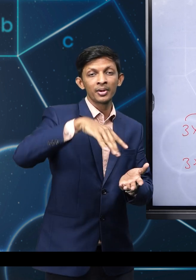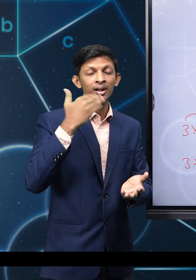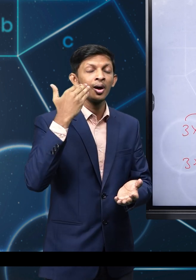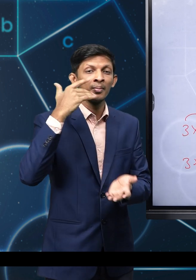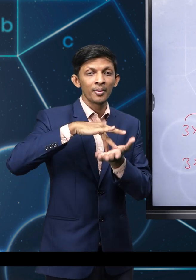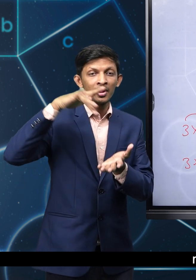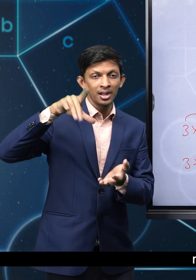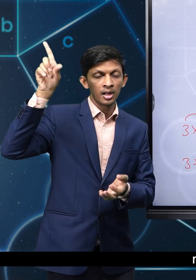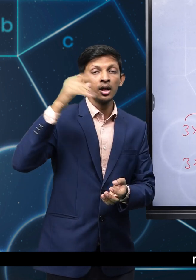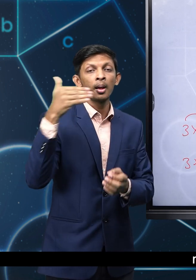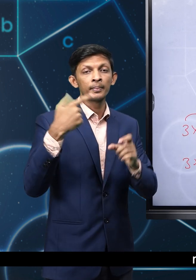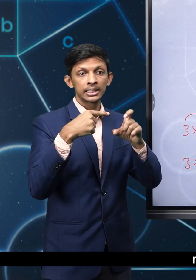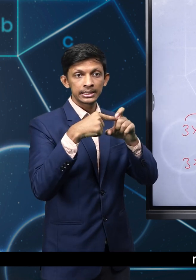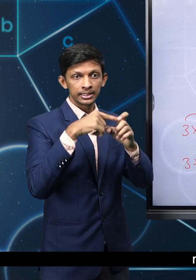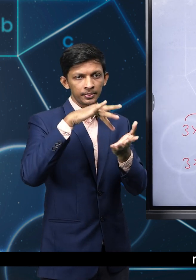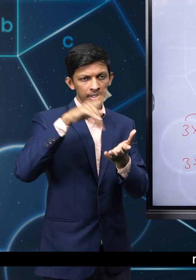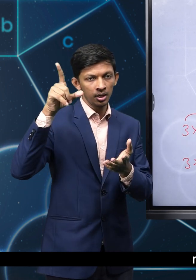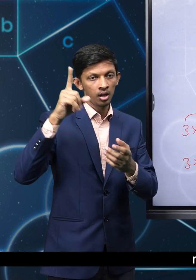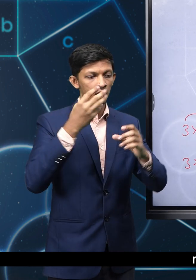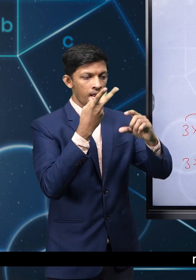inverse proportion method to extract square roots.